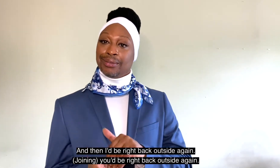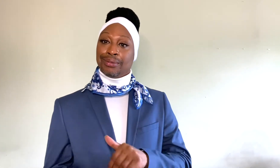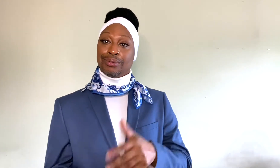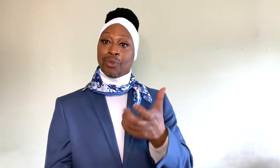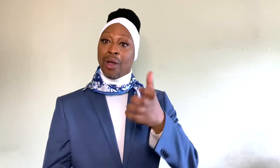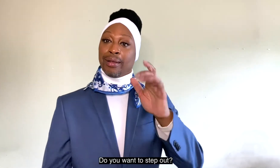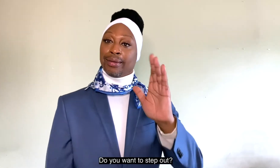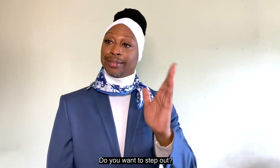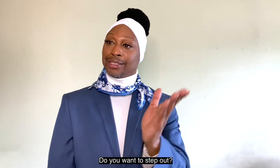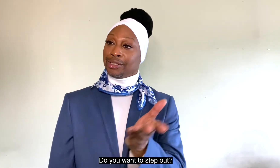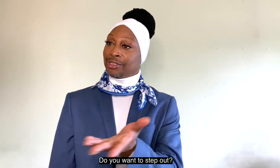Do you want to step out?